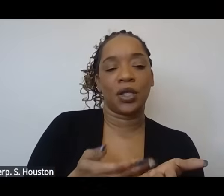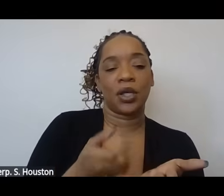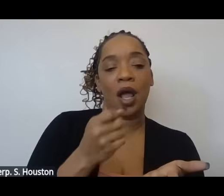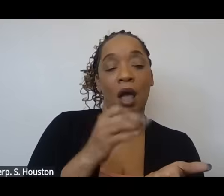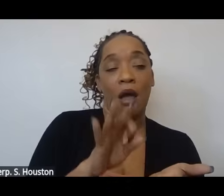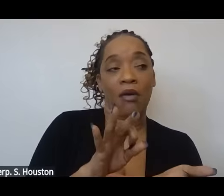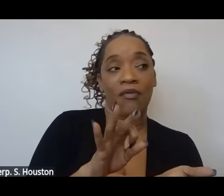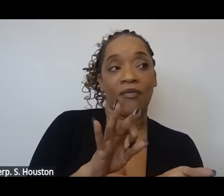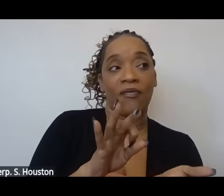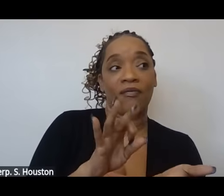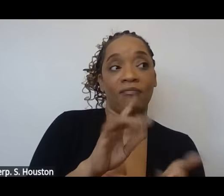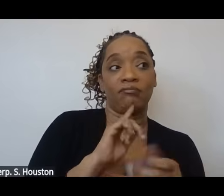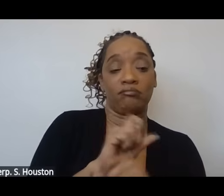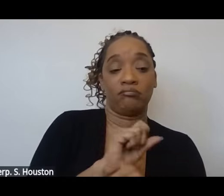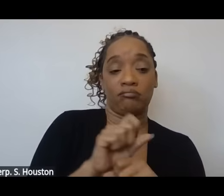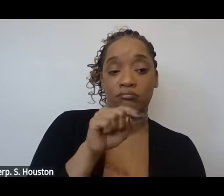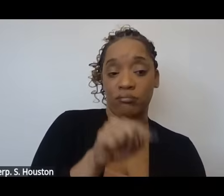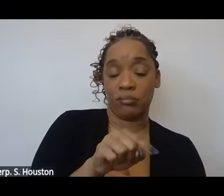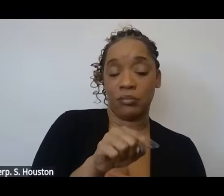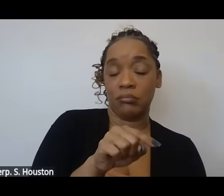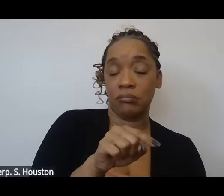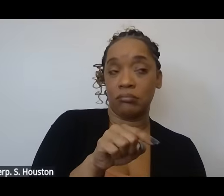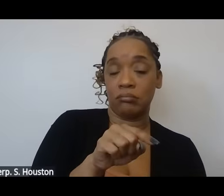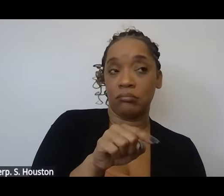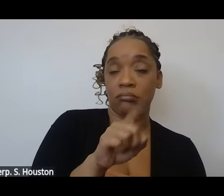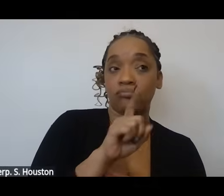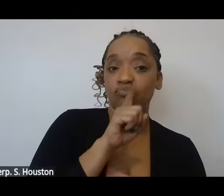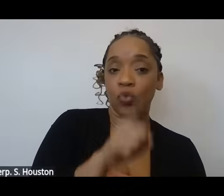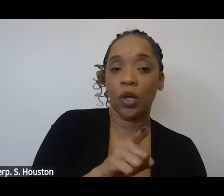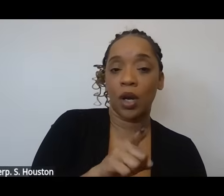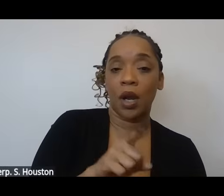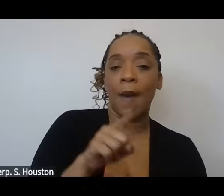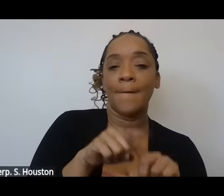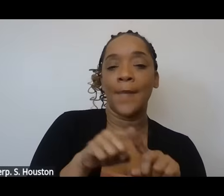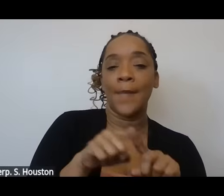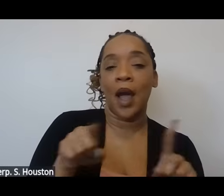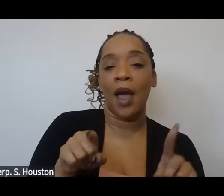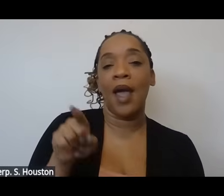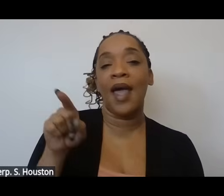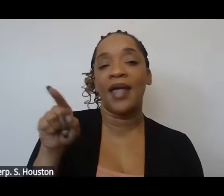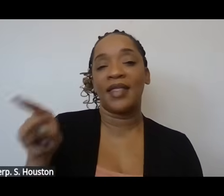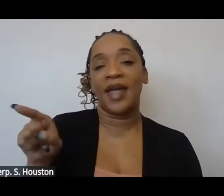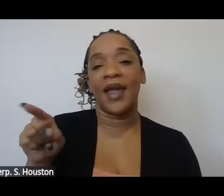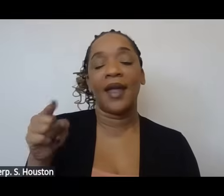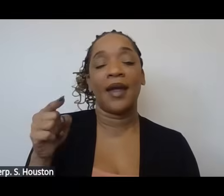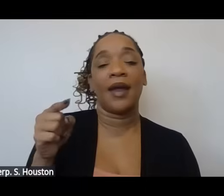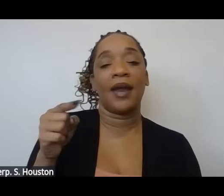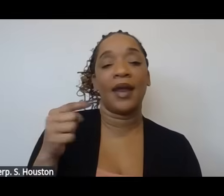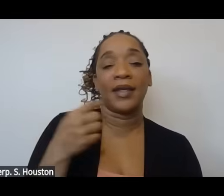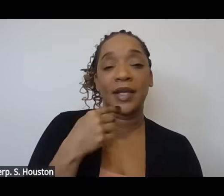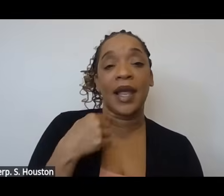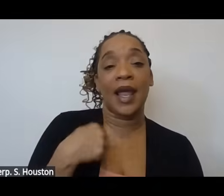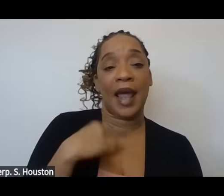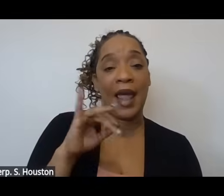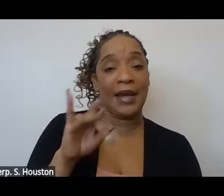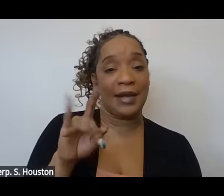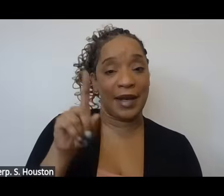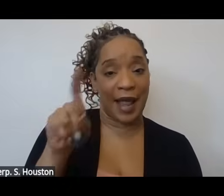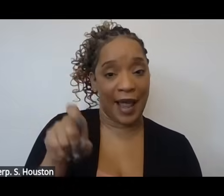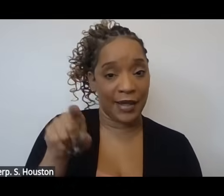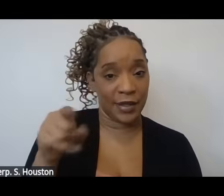is saying that this person I asked this person if he's a registered voter and he said yes, blah, blah,